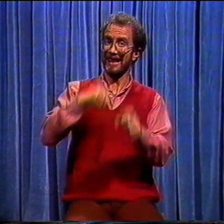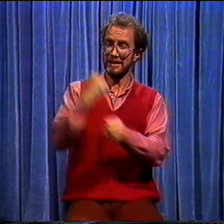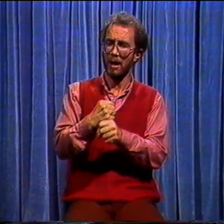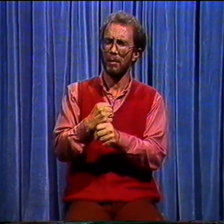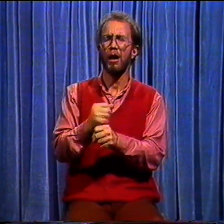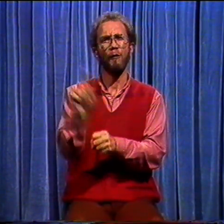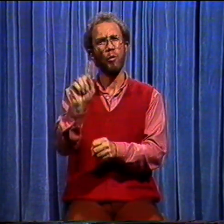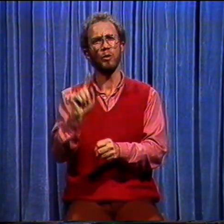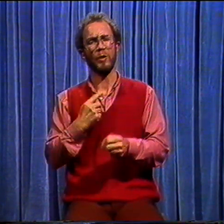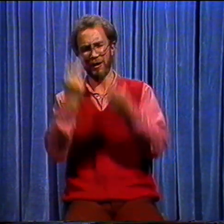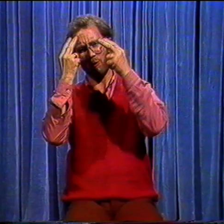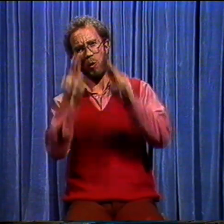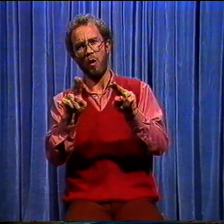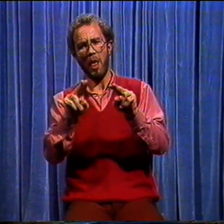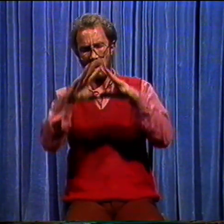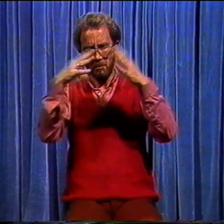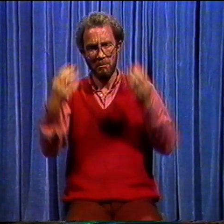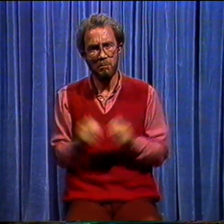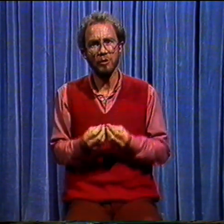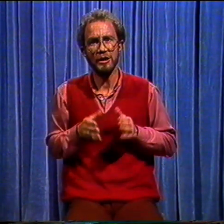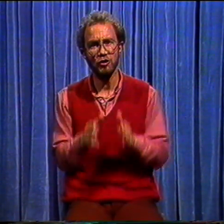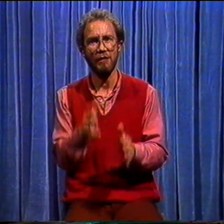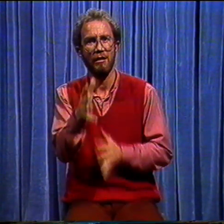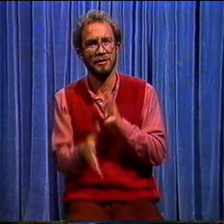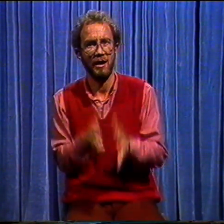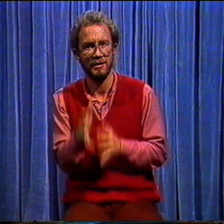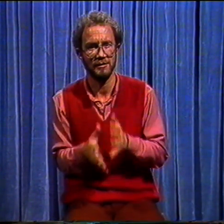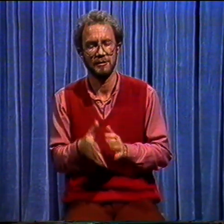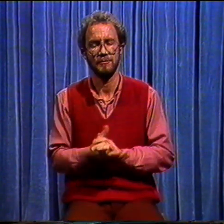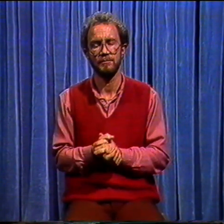So that's an example of what we call a multi-channel sign.